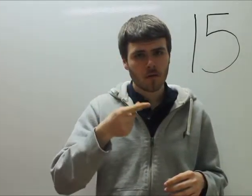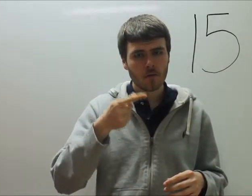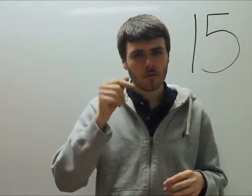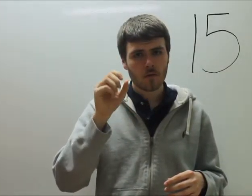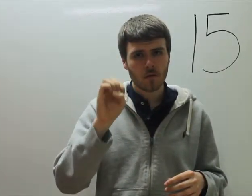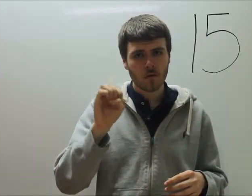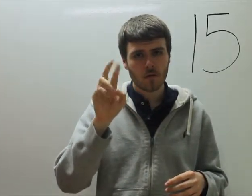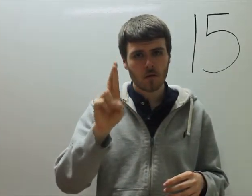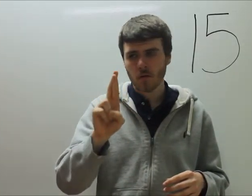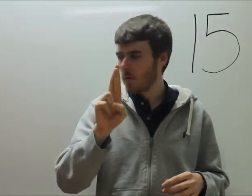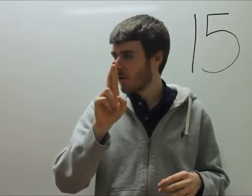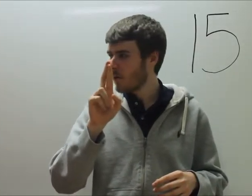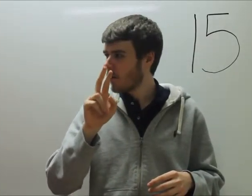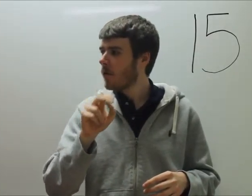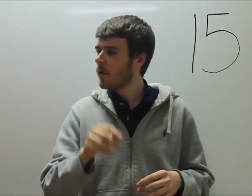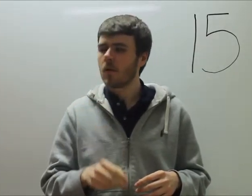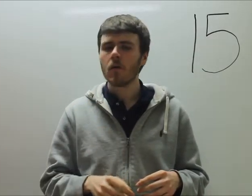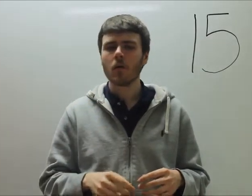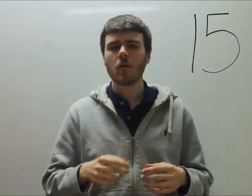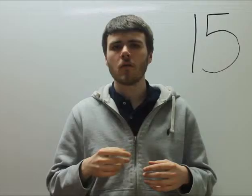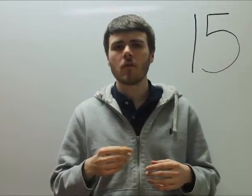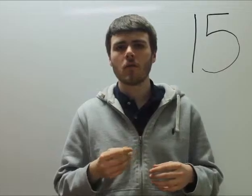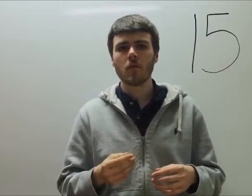than the larger value listed,